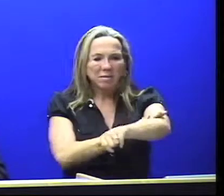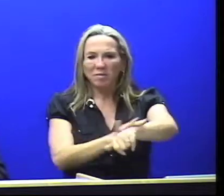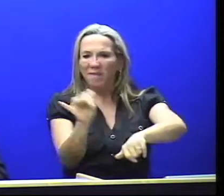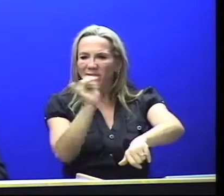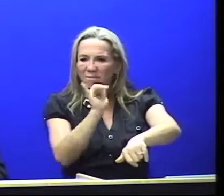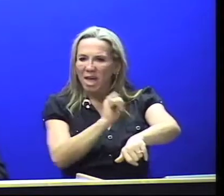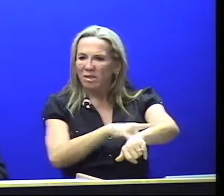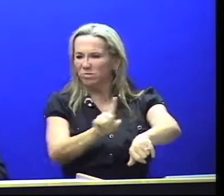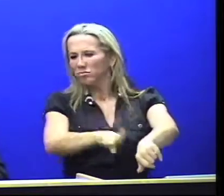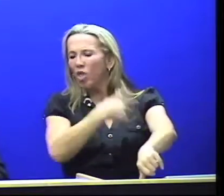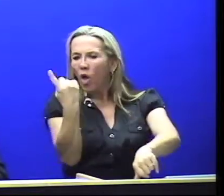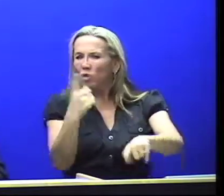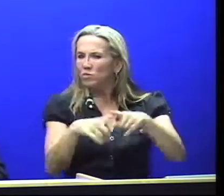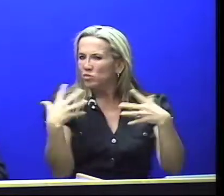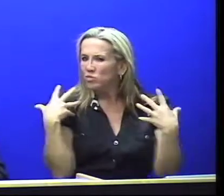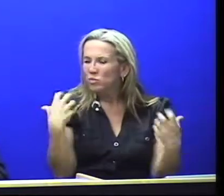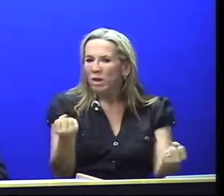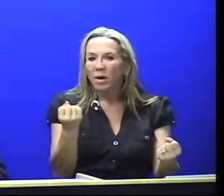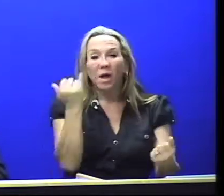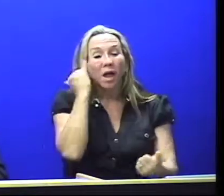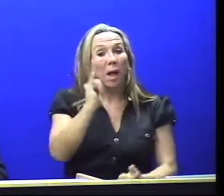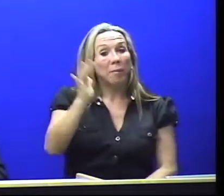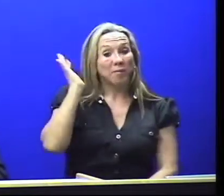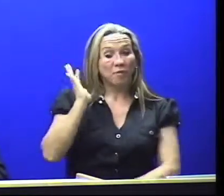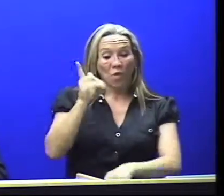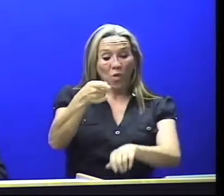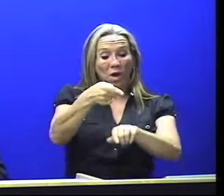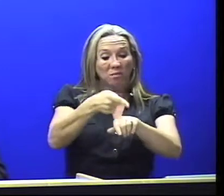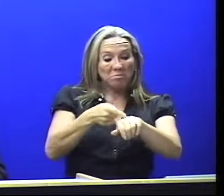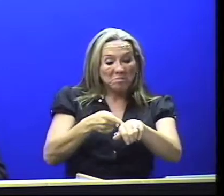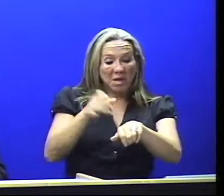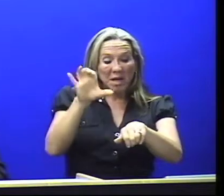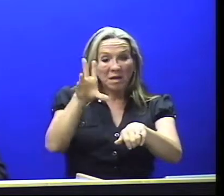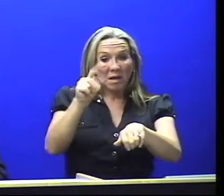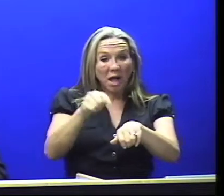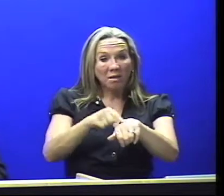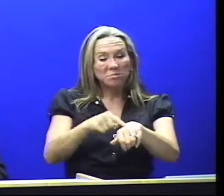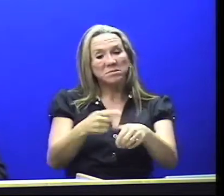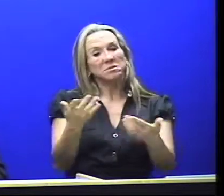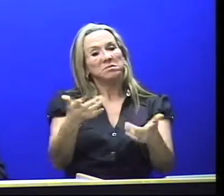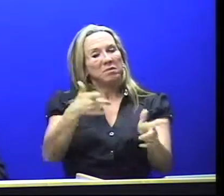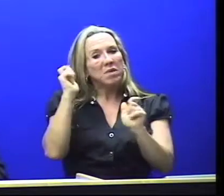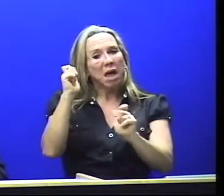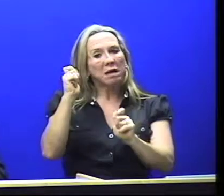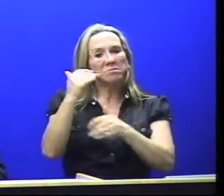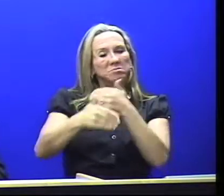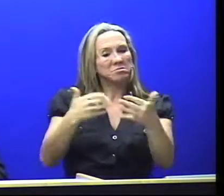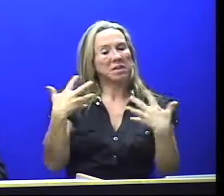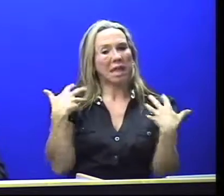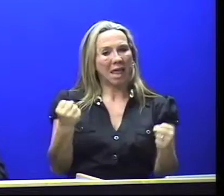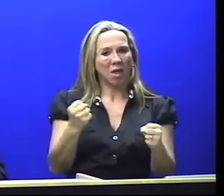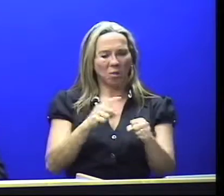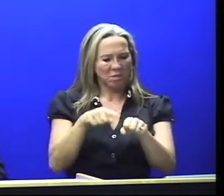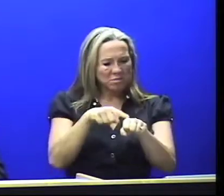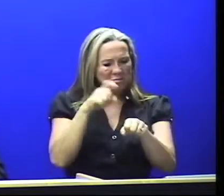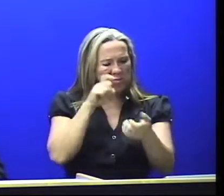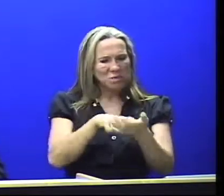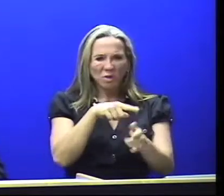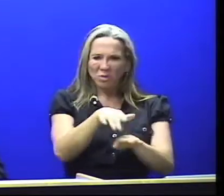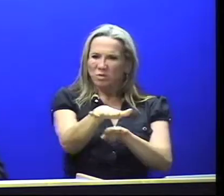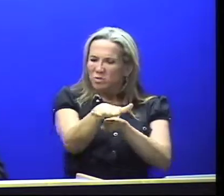heal. So if you get a cut on your hand and it doesn't heal normally,